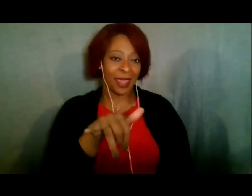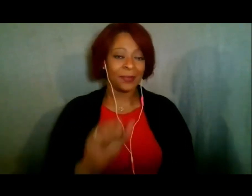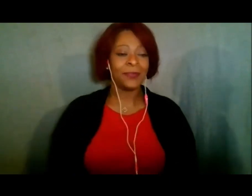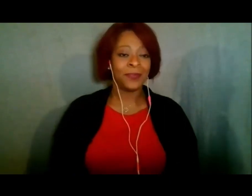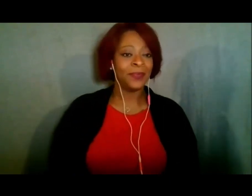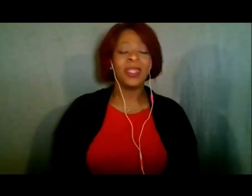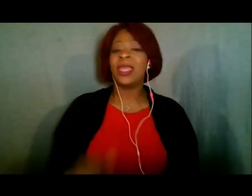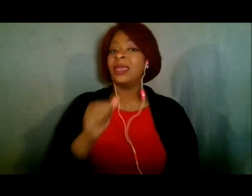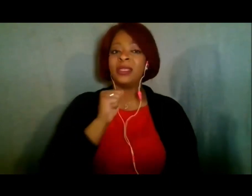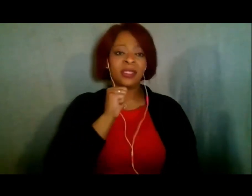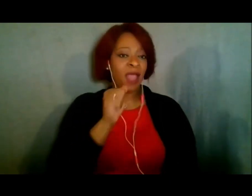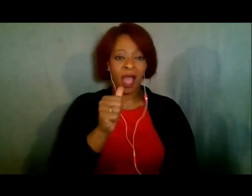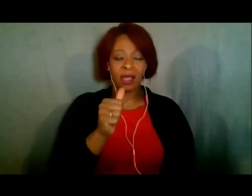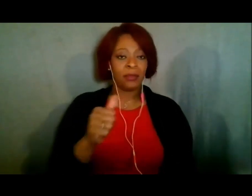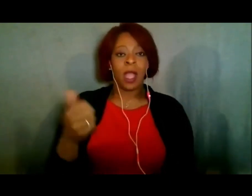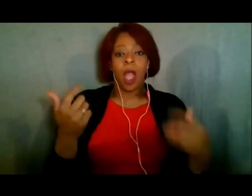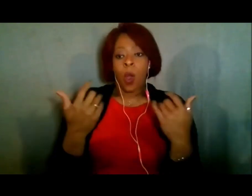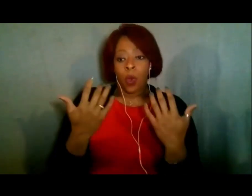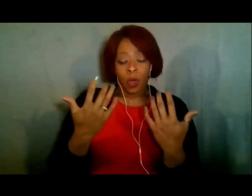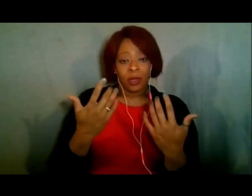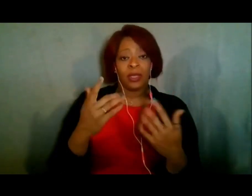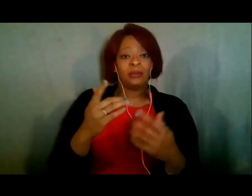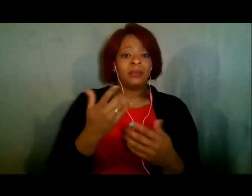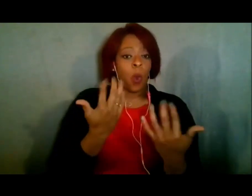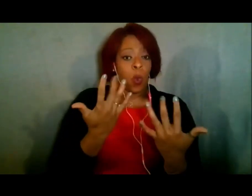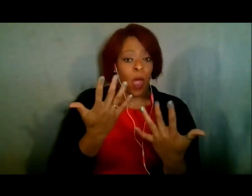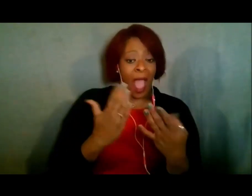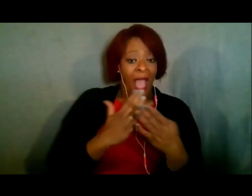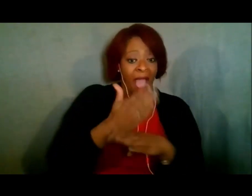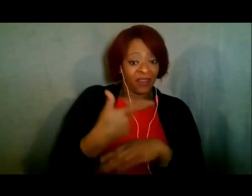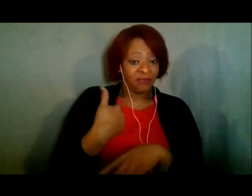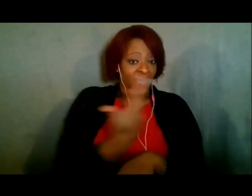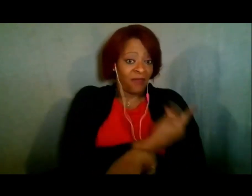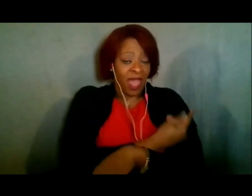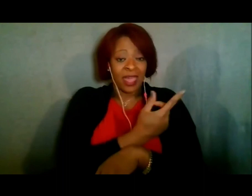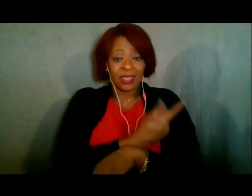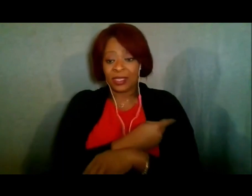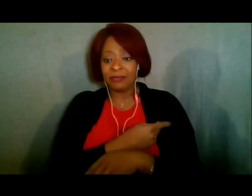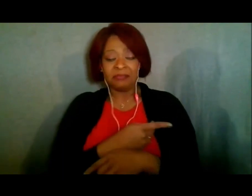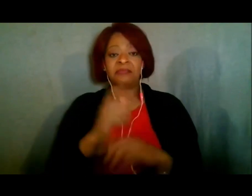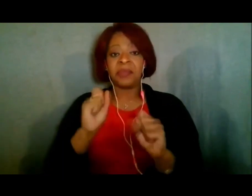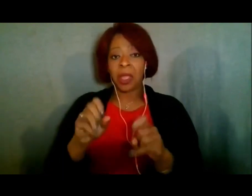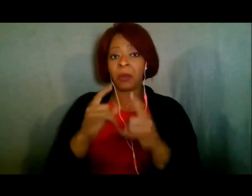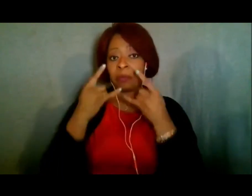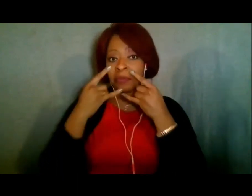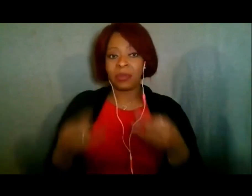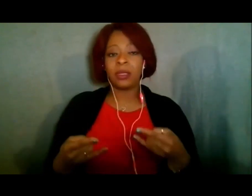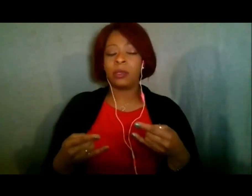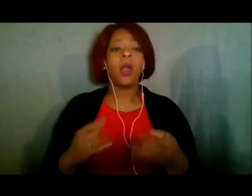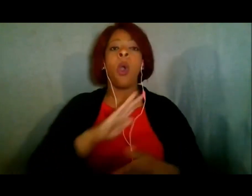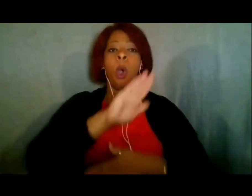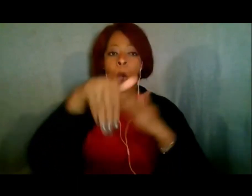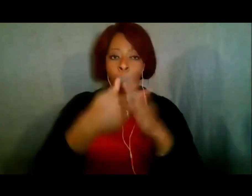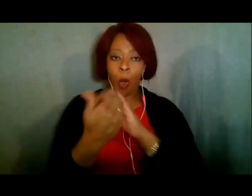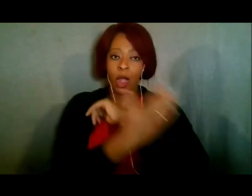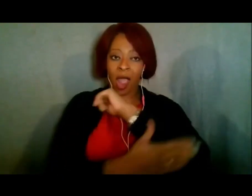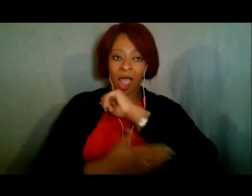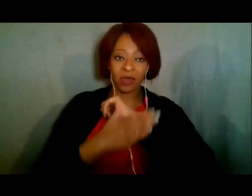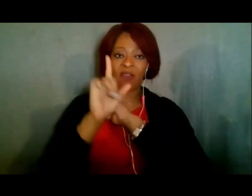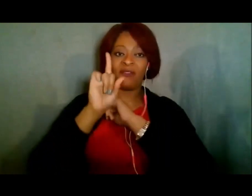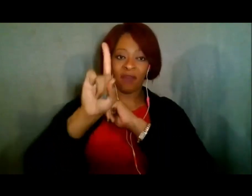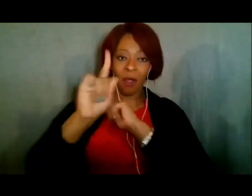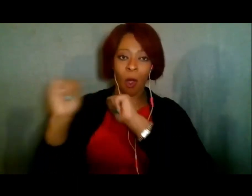not about I wait a certain amount of time after I'm vaccinated. It is I have to wait for the whole country to get to where we are.